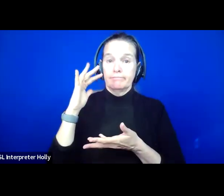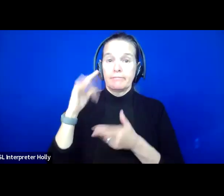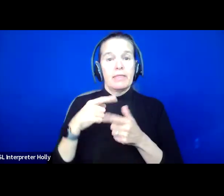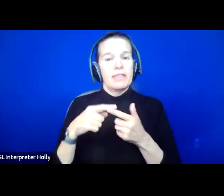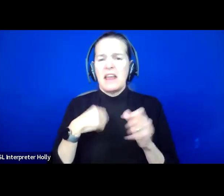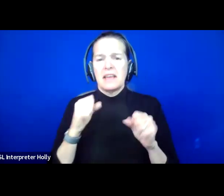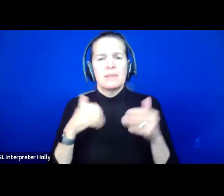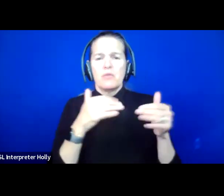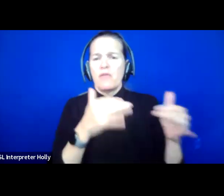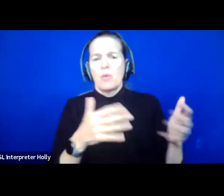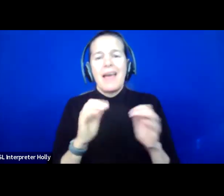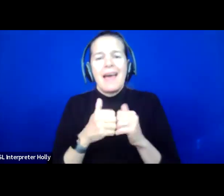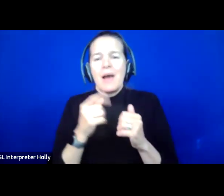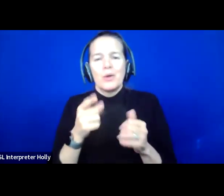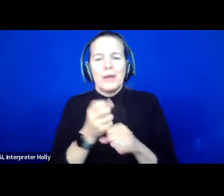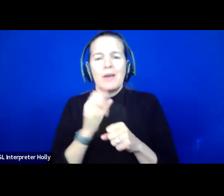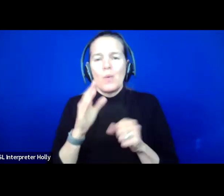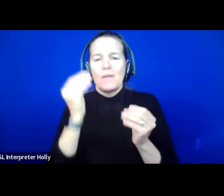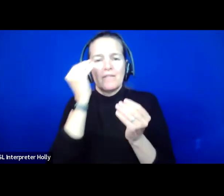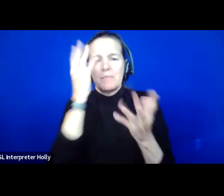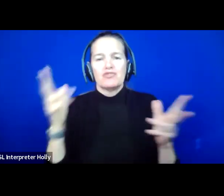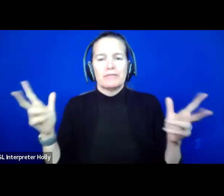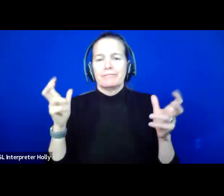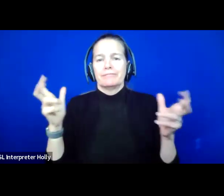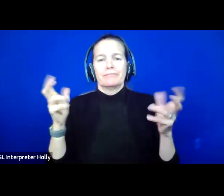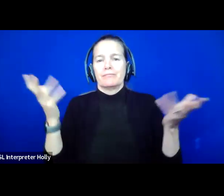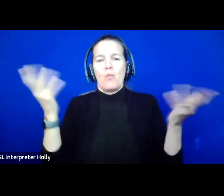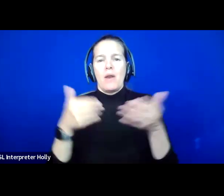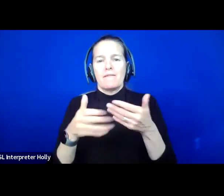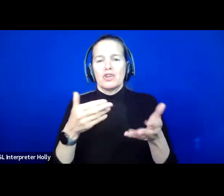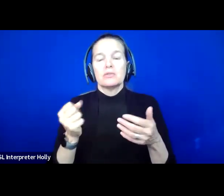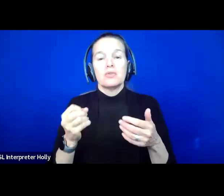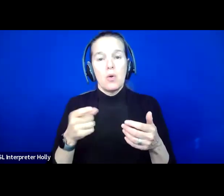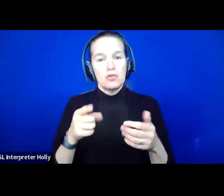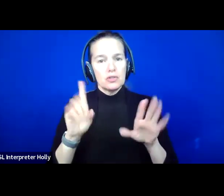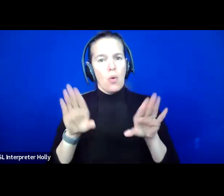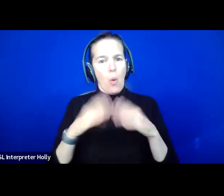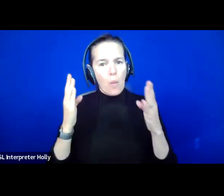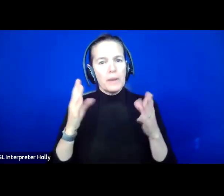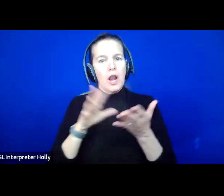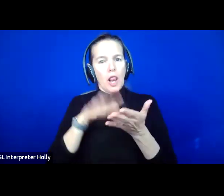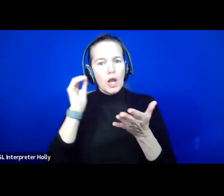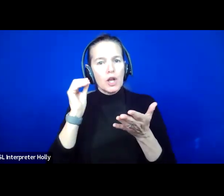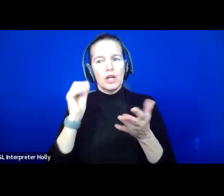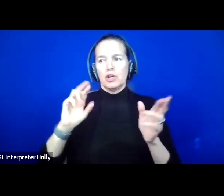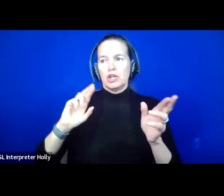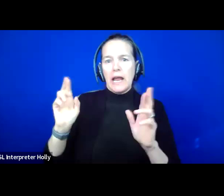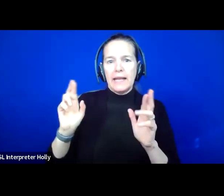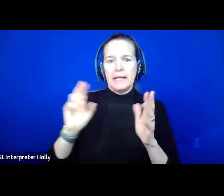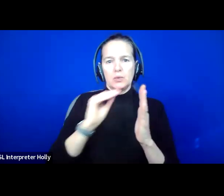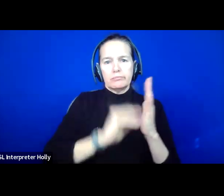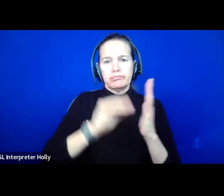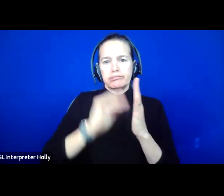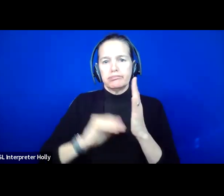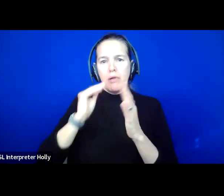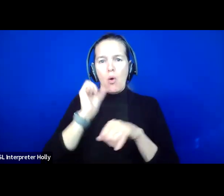the way it is that you receive information best, right? It's important to really be open to learn and ready to do the homework. They're going to say, hey, I